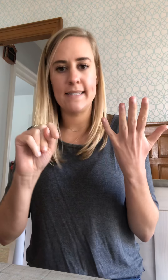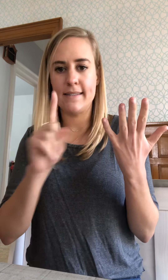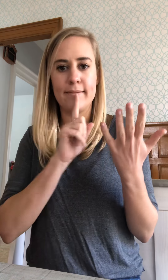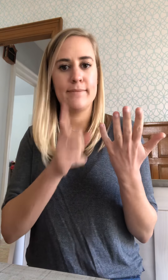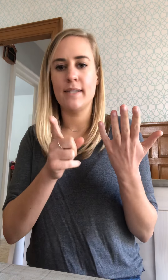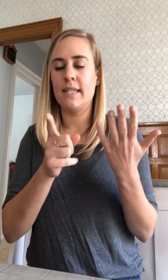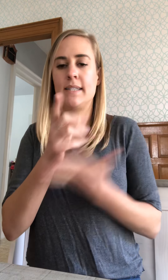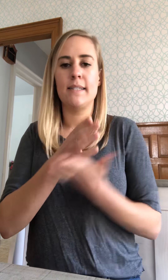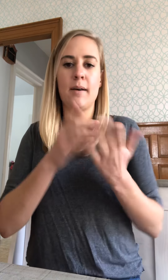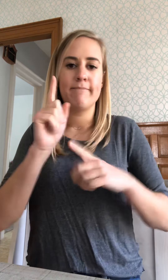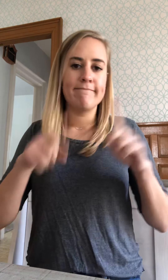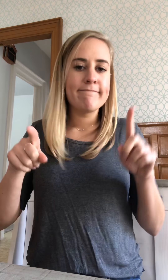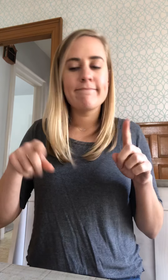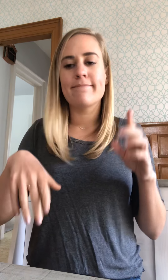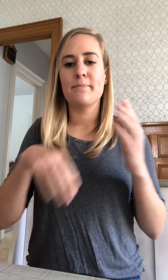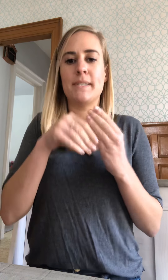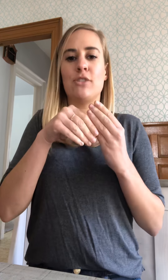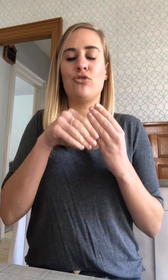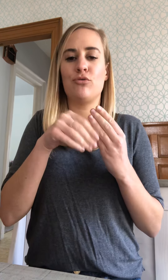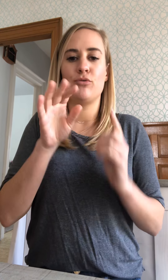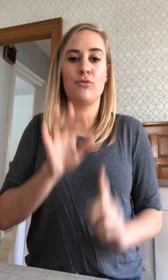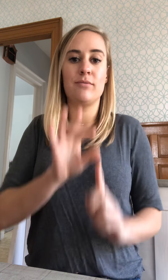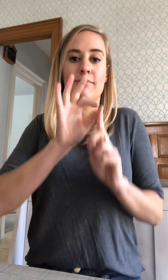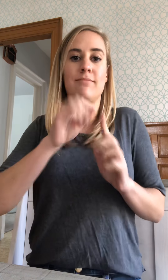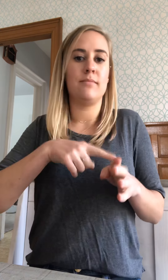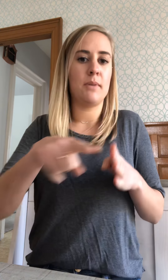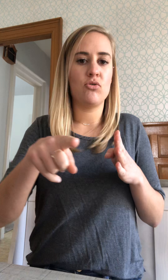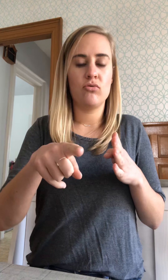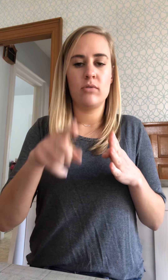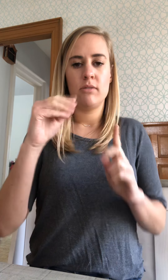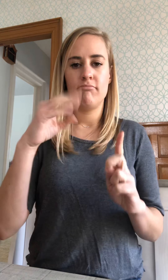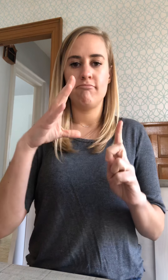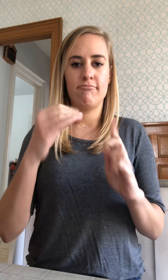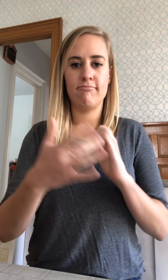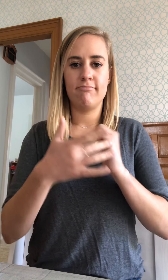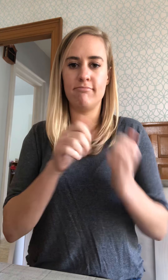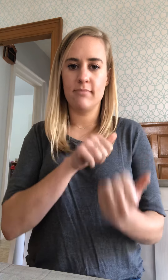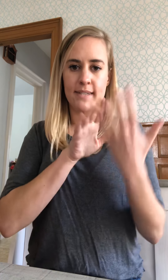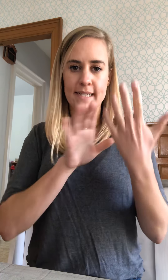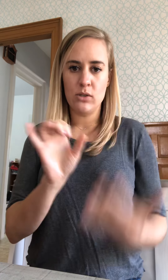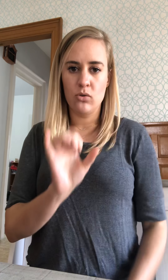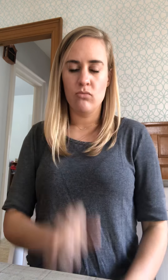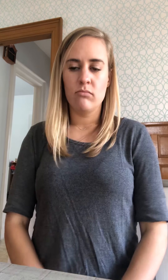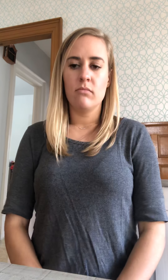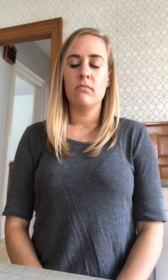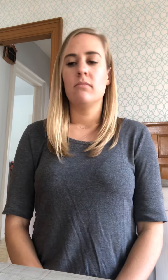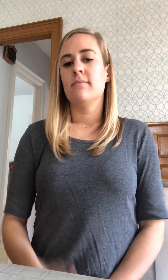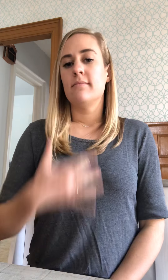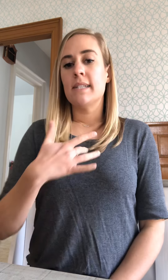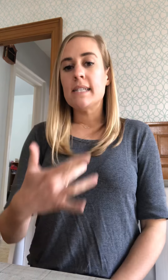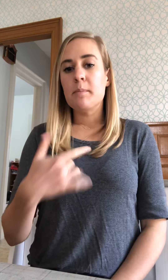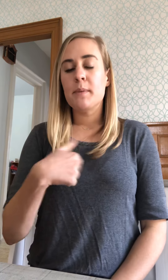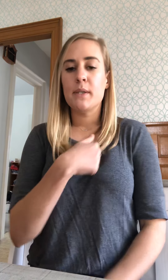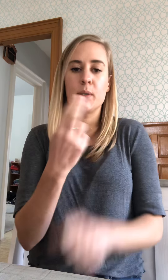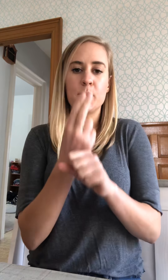some additional specialty imaging techniques. Typically, we use